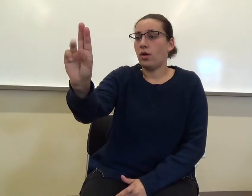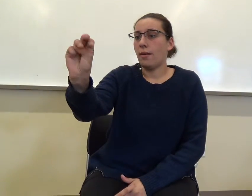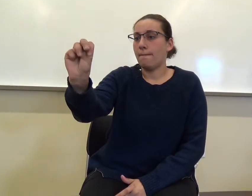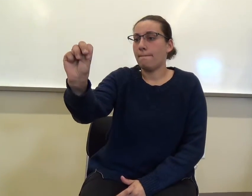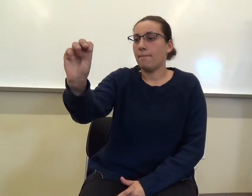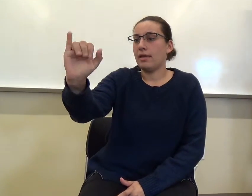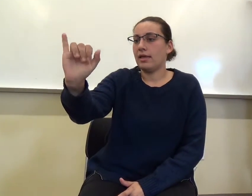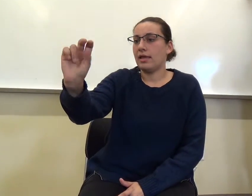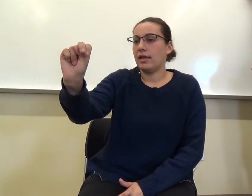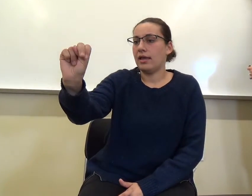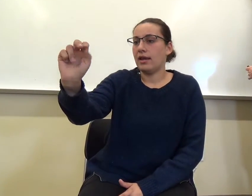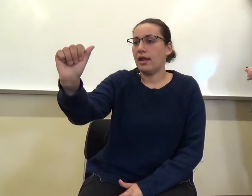that root in it?